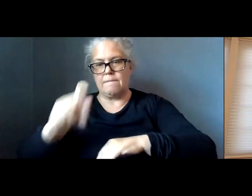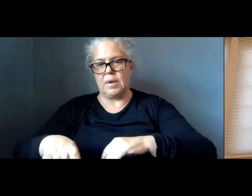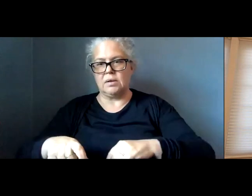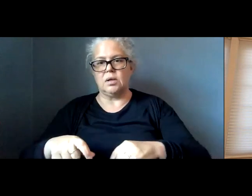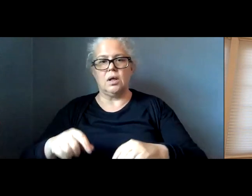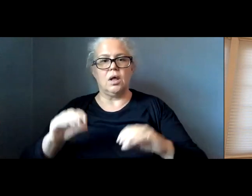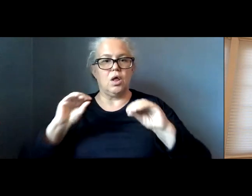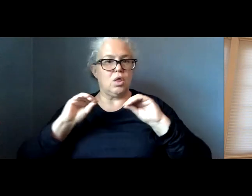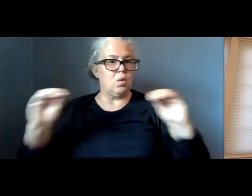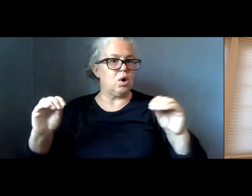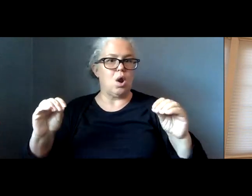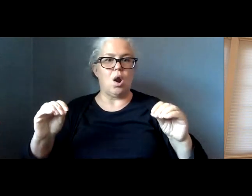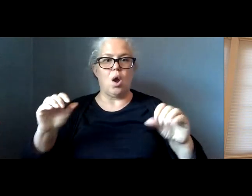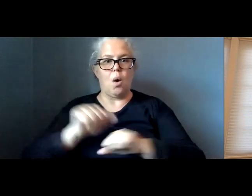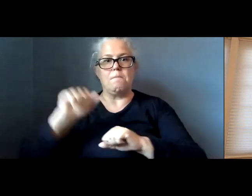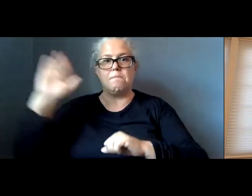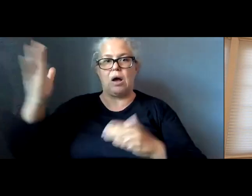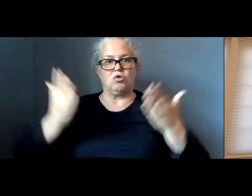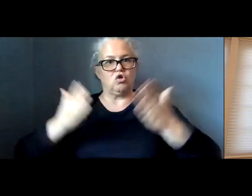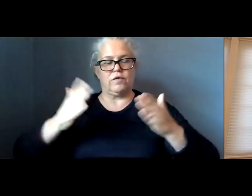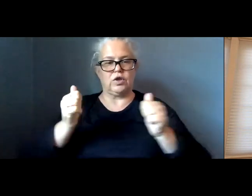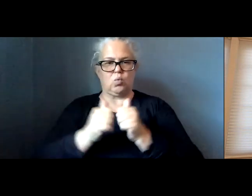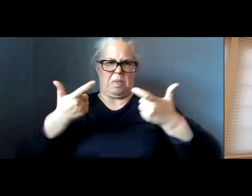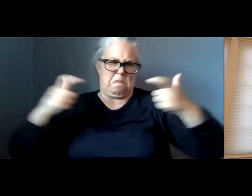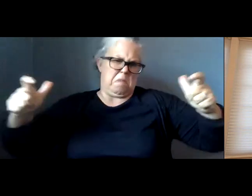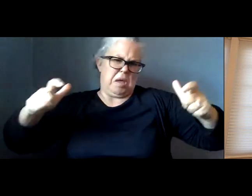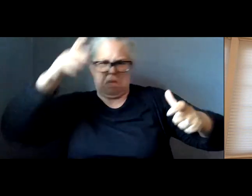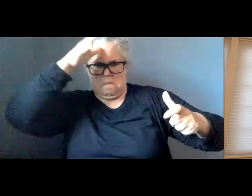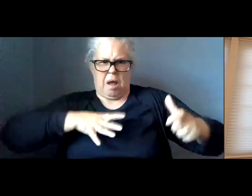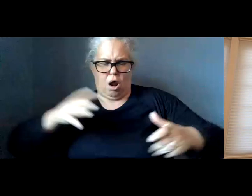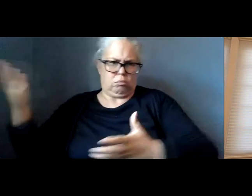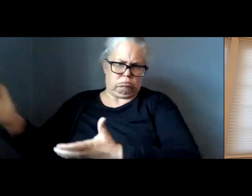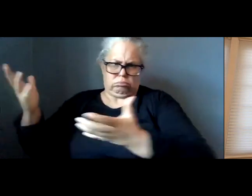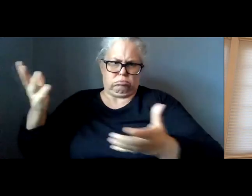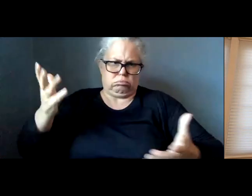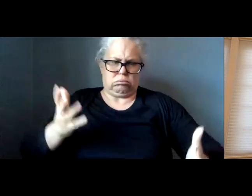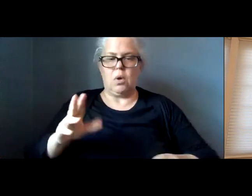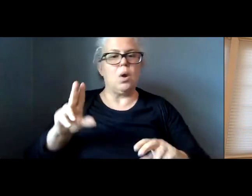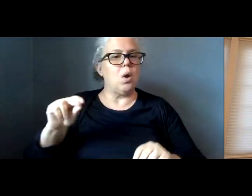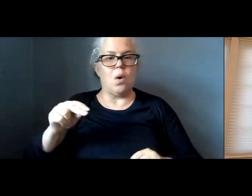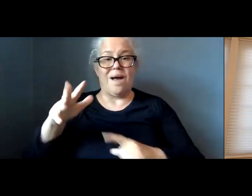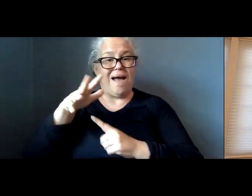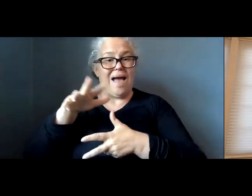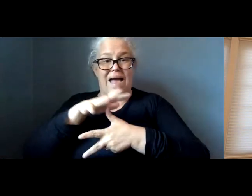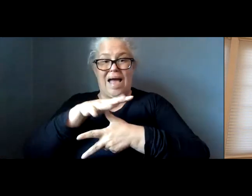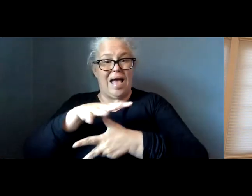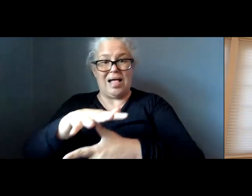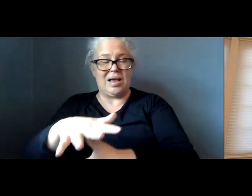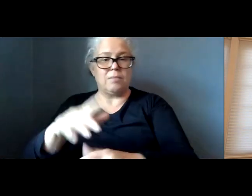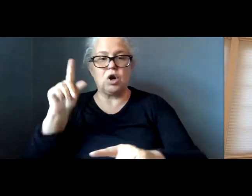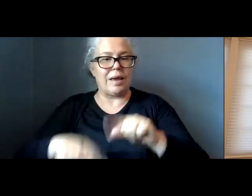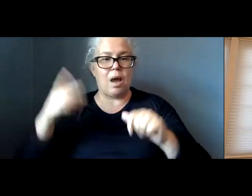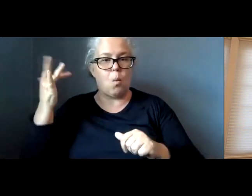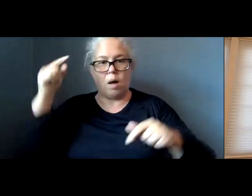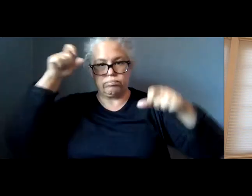with brawny men able to pick her up and carry her down. Given the weather conditions, a helicopter rescue was out of the question. She